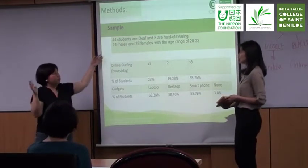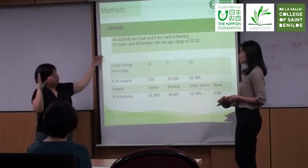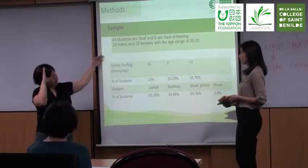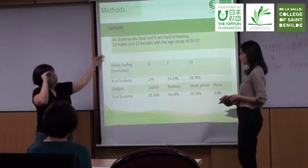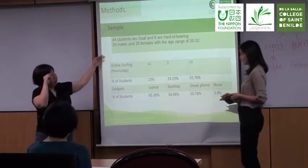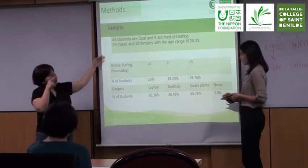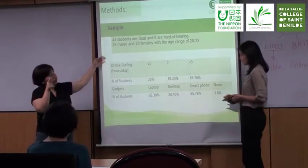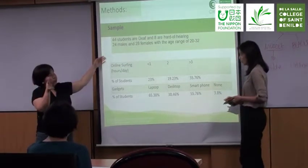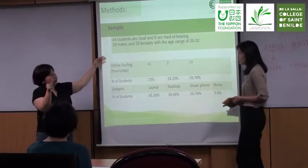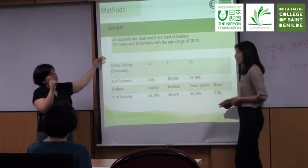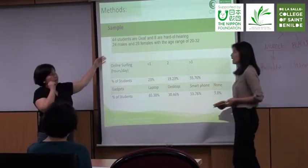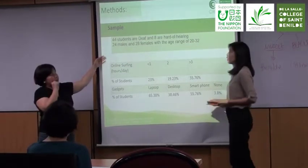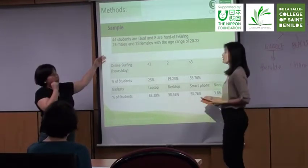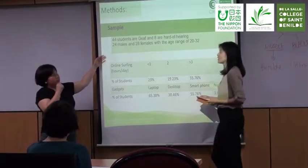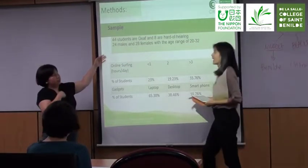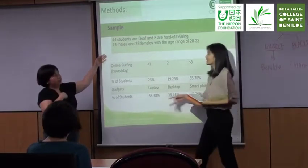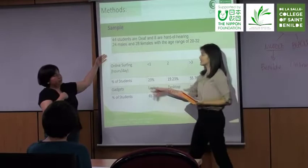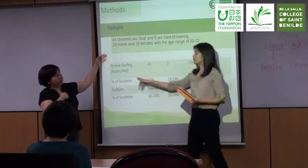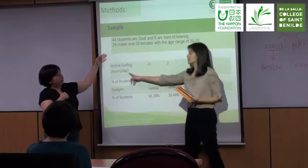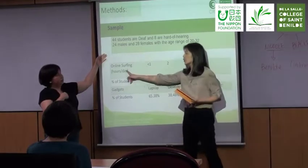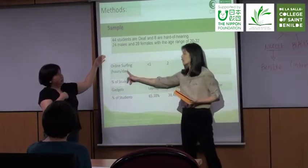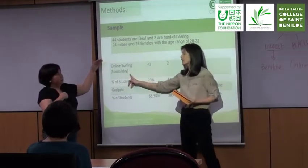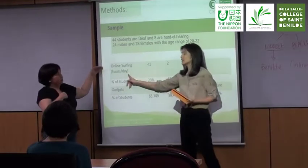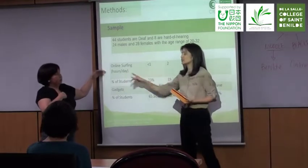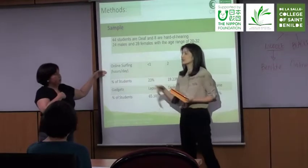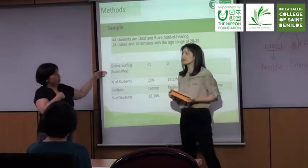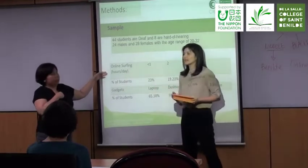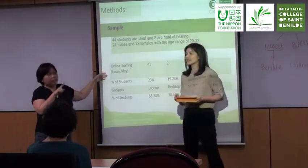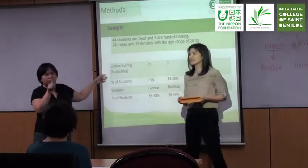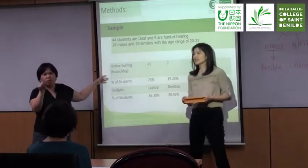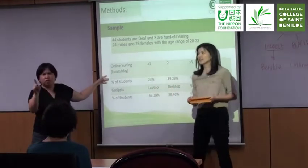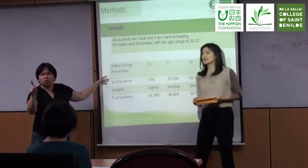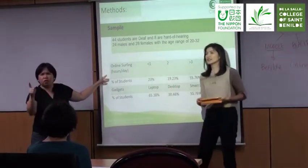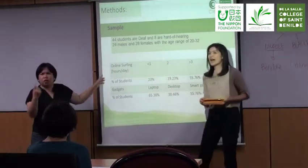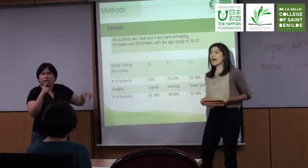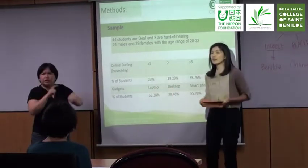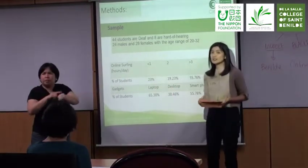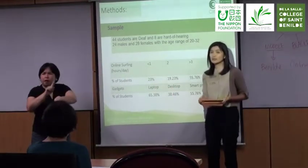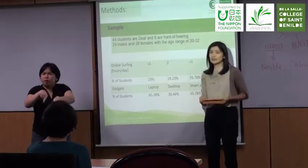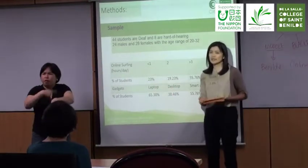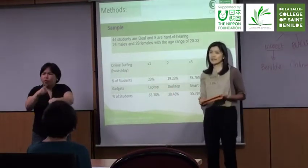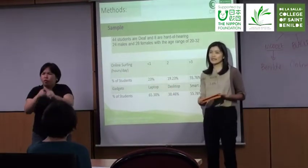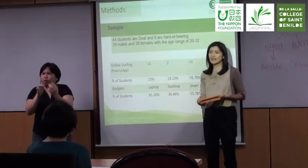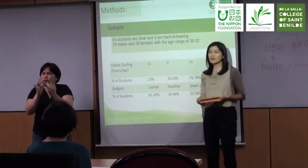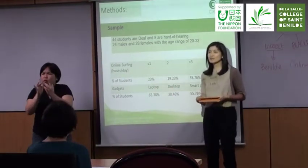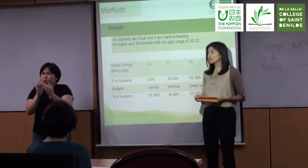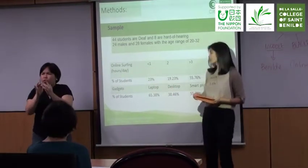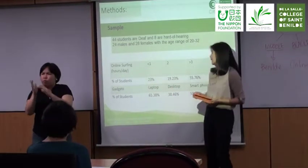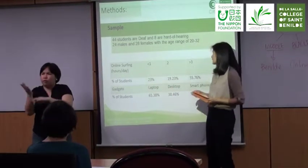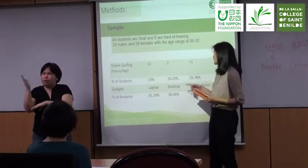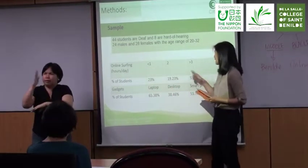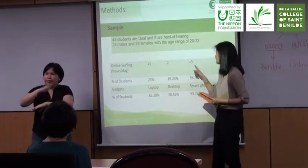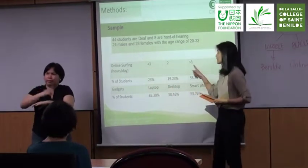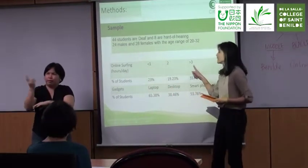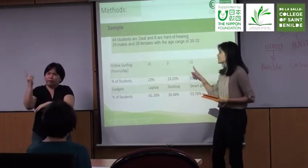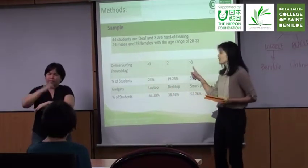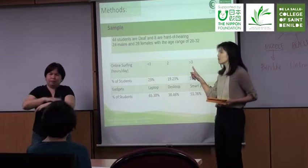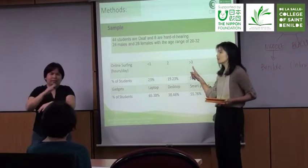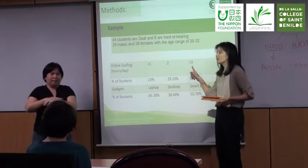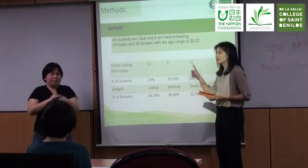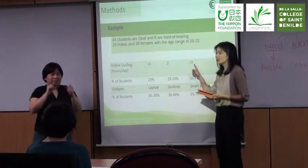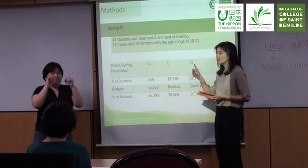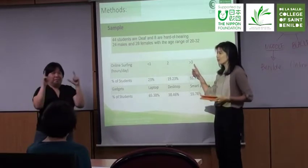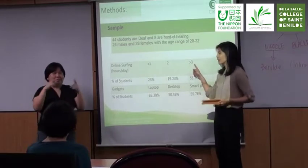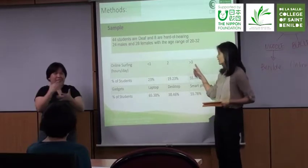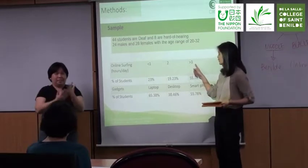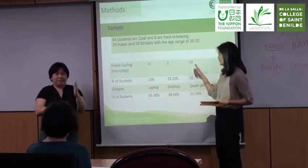of 32. They also asked them their online survey, their hours per day, and I'm surprised that some